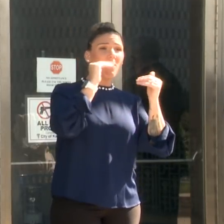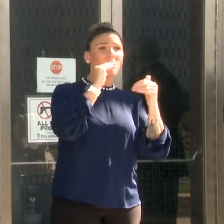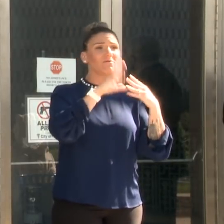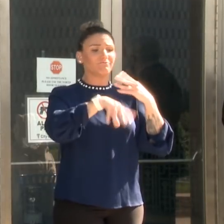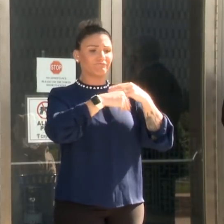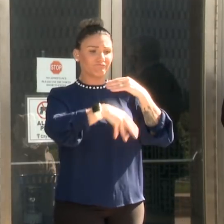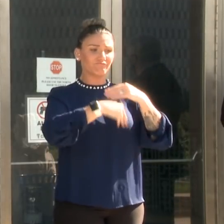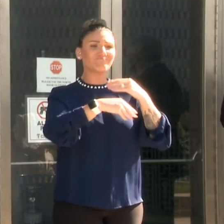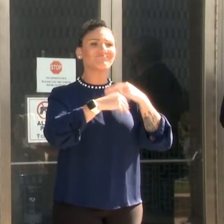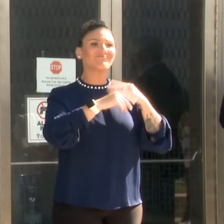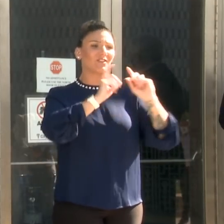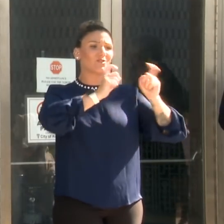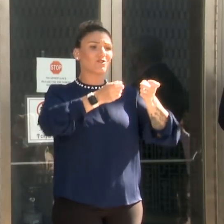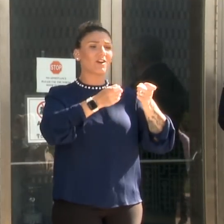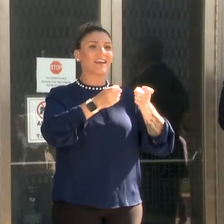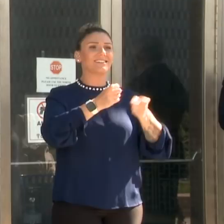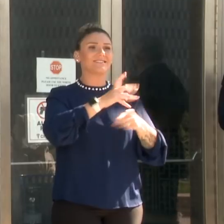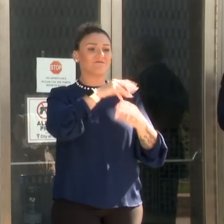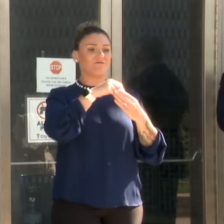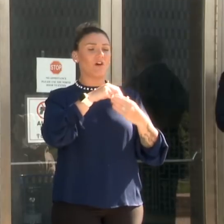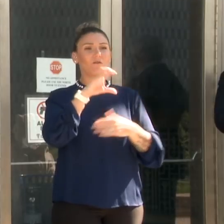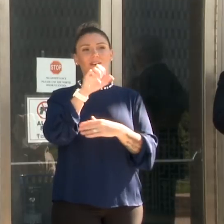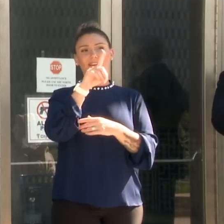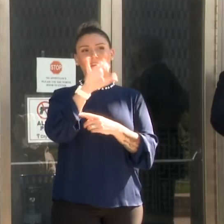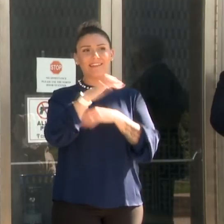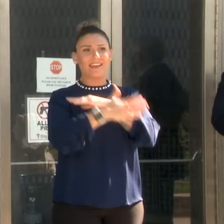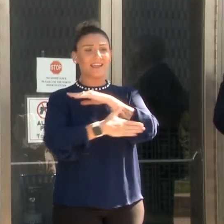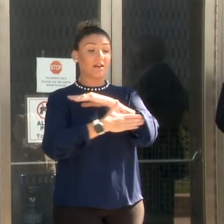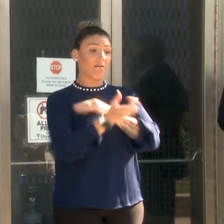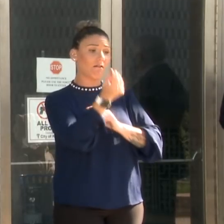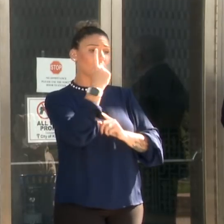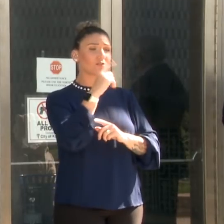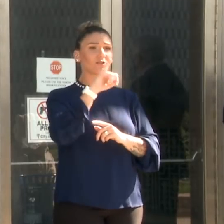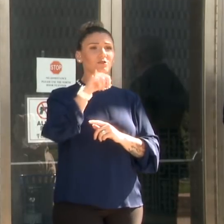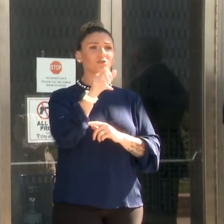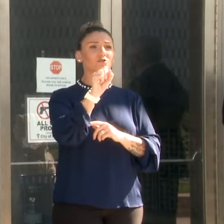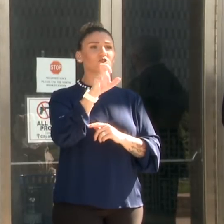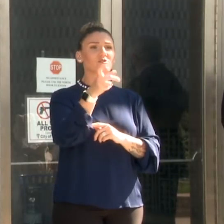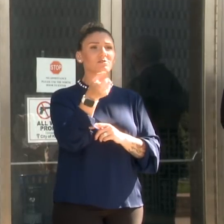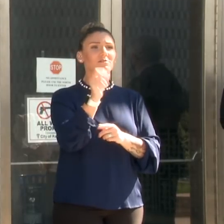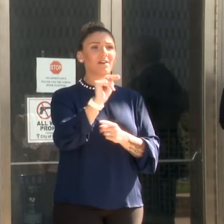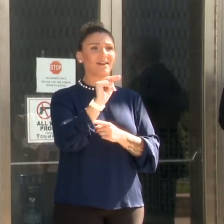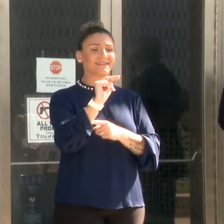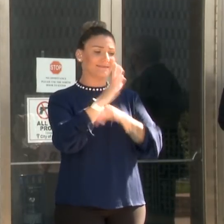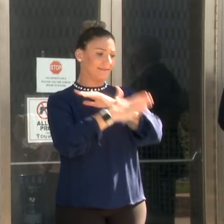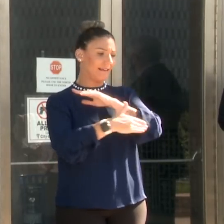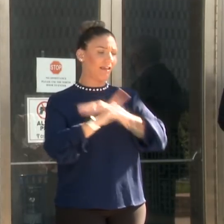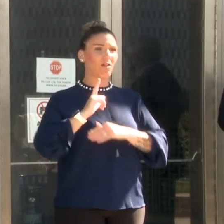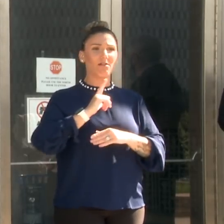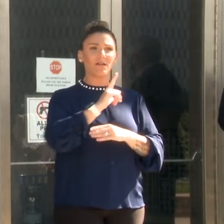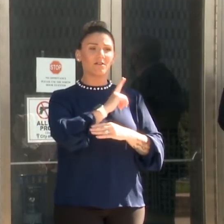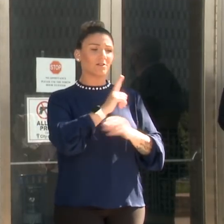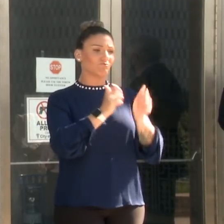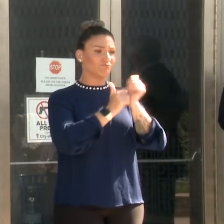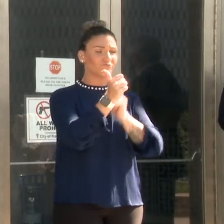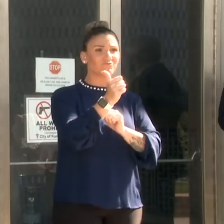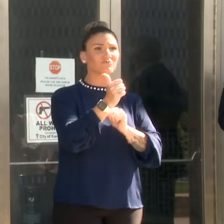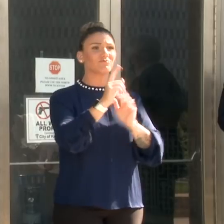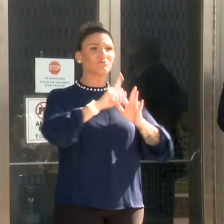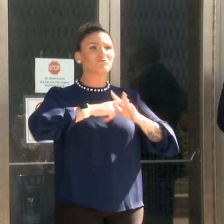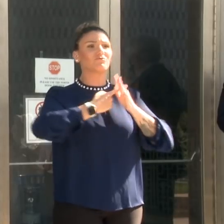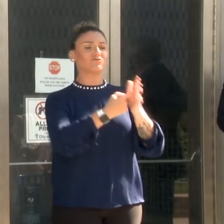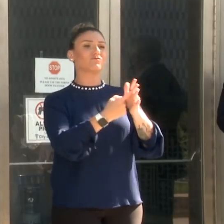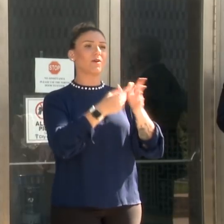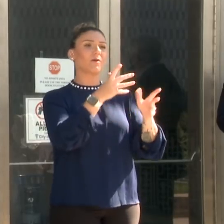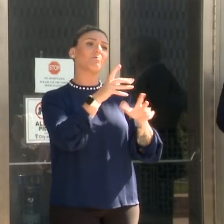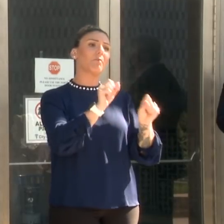grants for those in Clay County. We understand that in the Jackson County legislature, they have passed at least an initial step of our